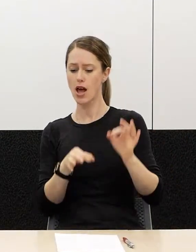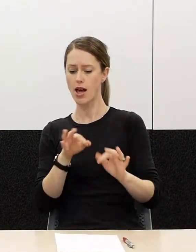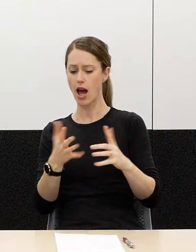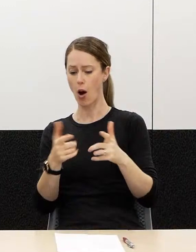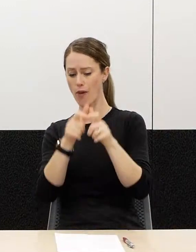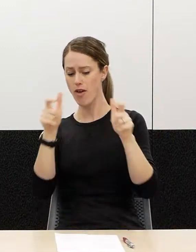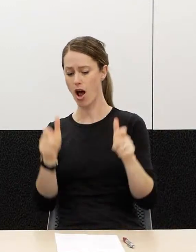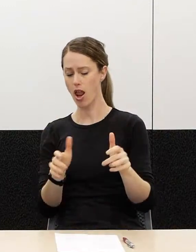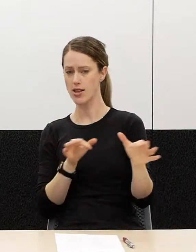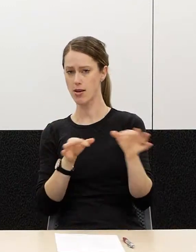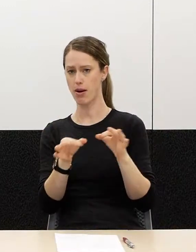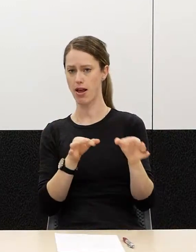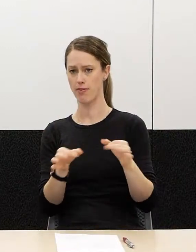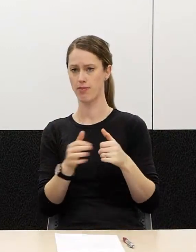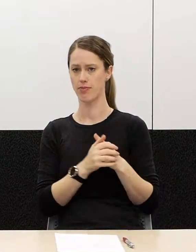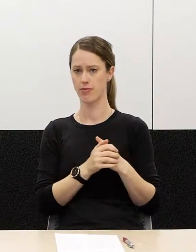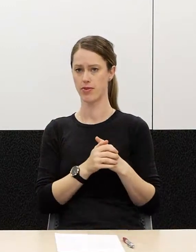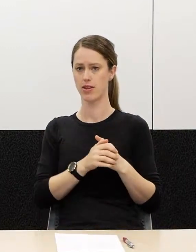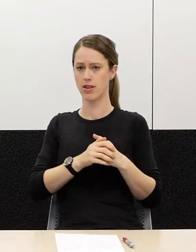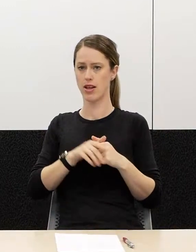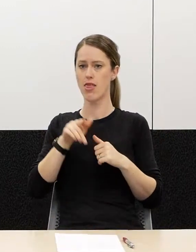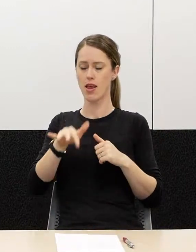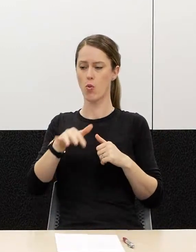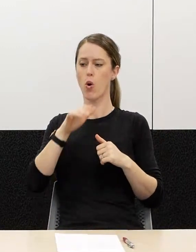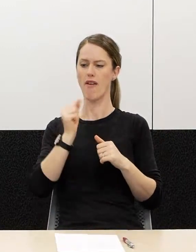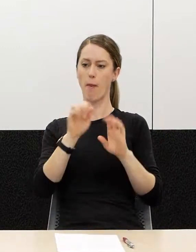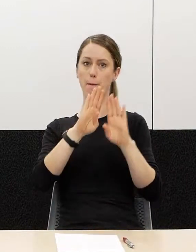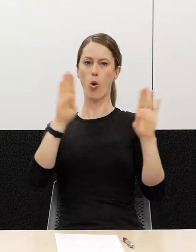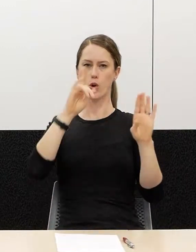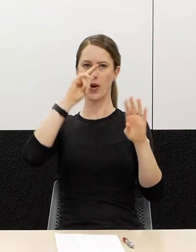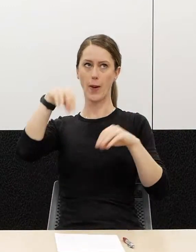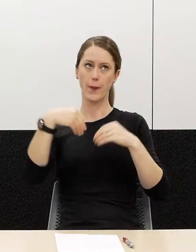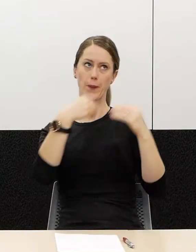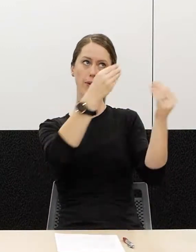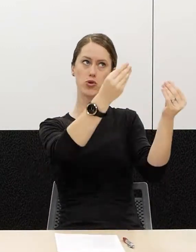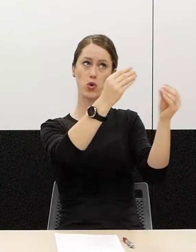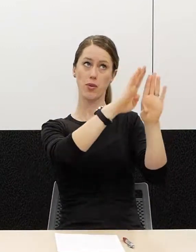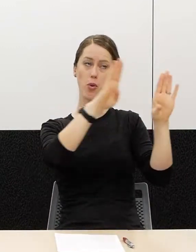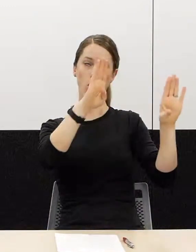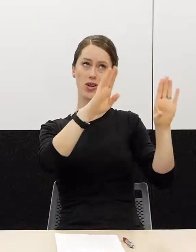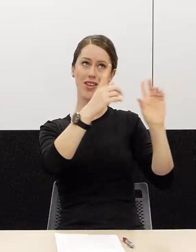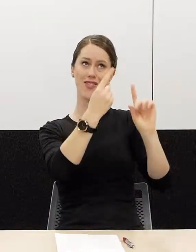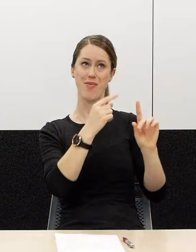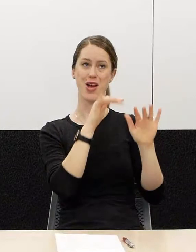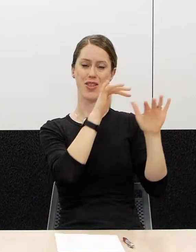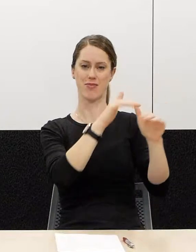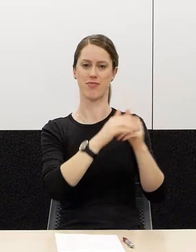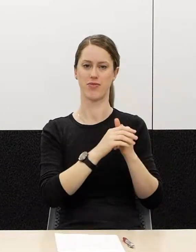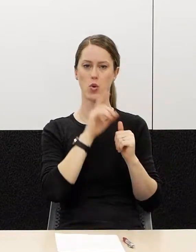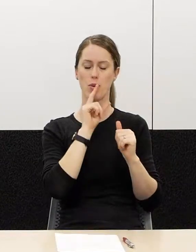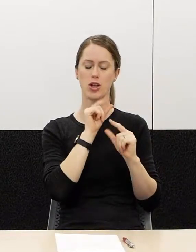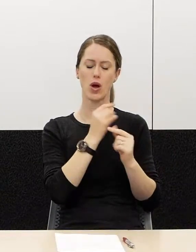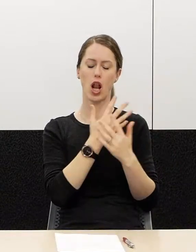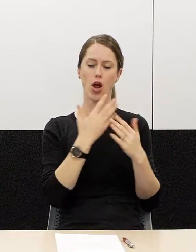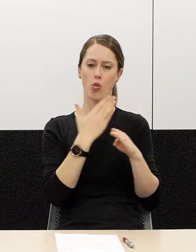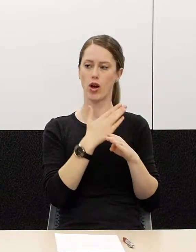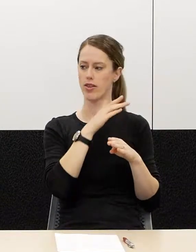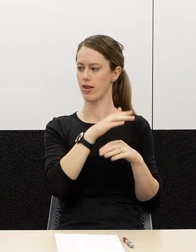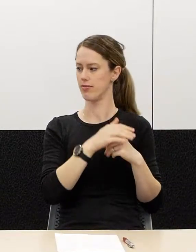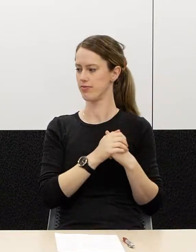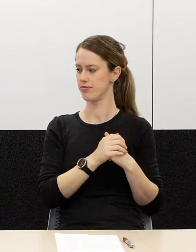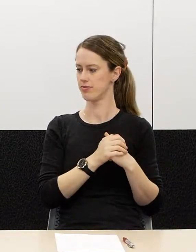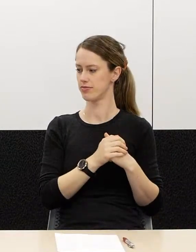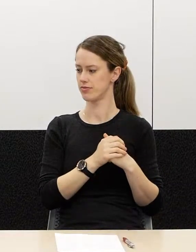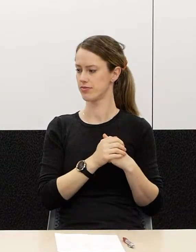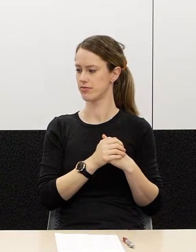finalise this plan. And by then we'll have a board and we'll be able to take it up to our board and all the feedback as well. So we're going to do a lot of work in that space.